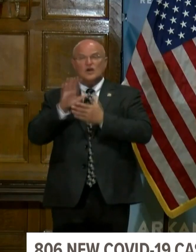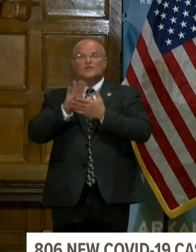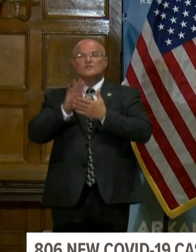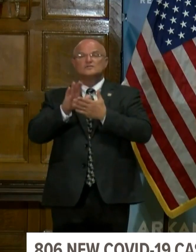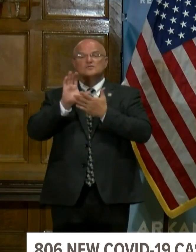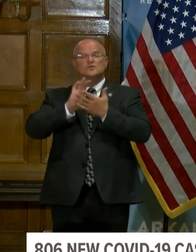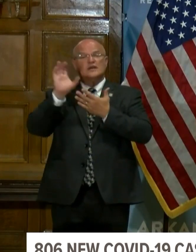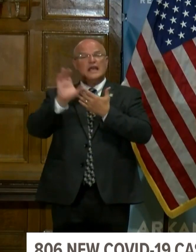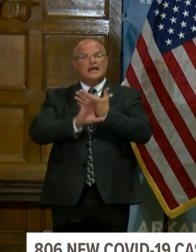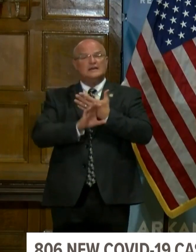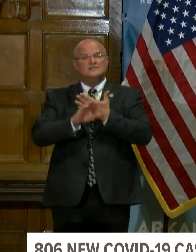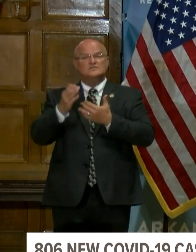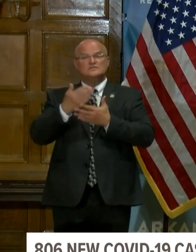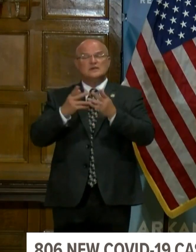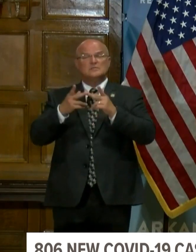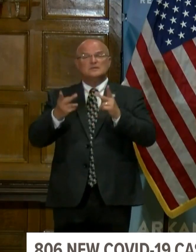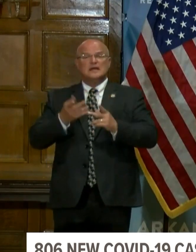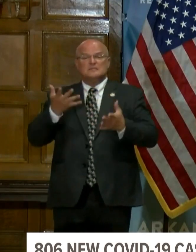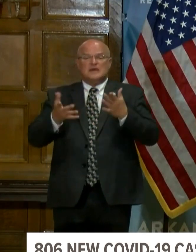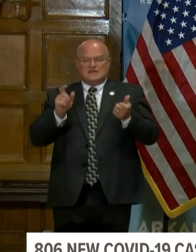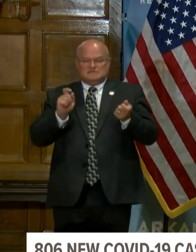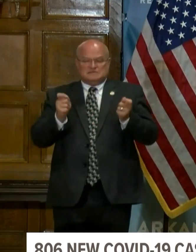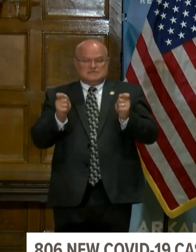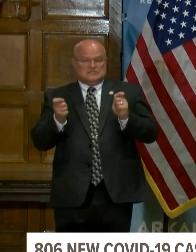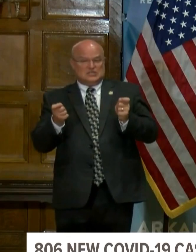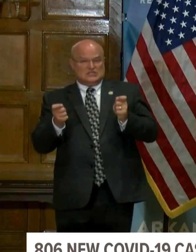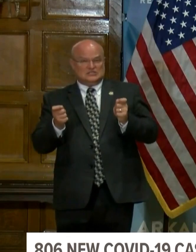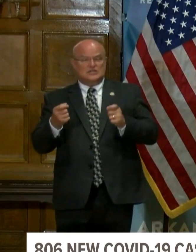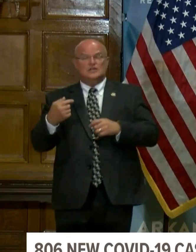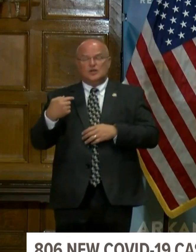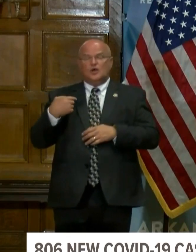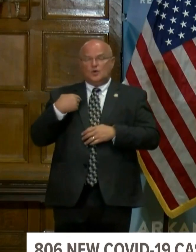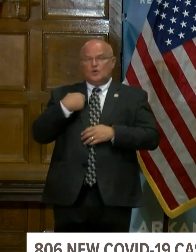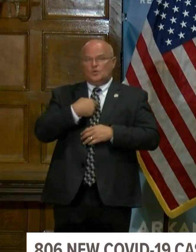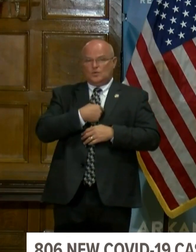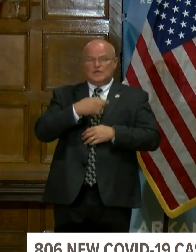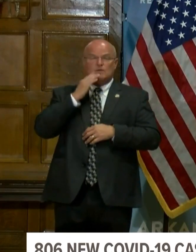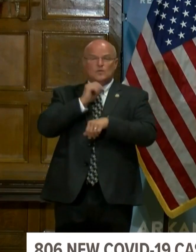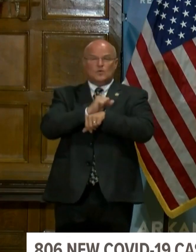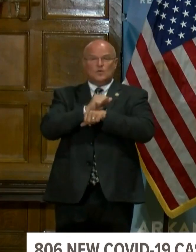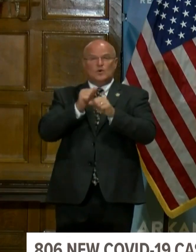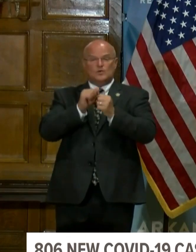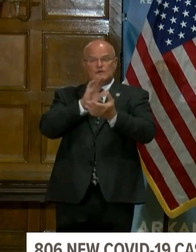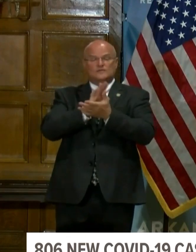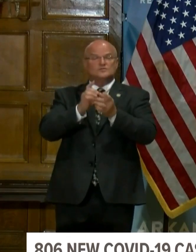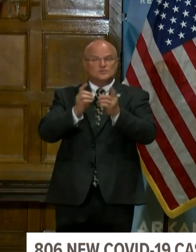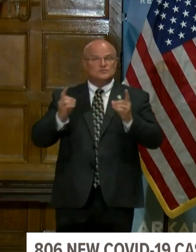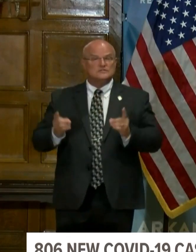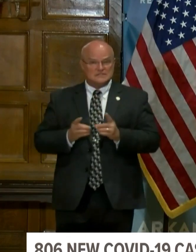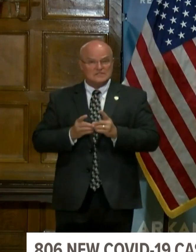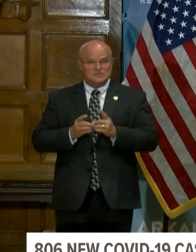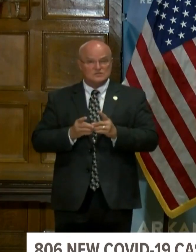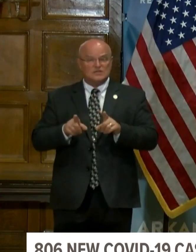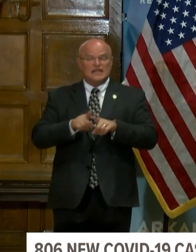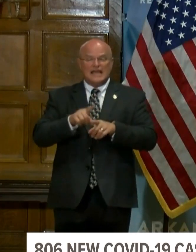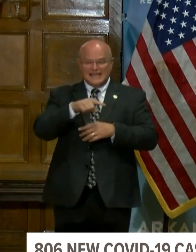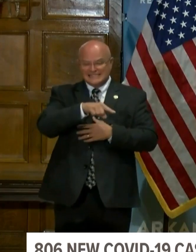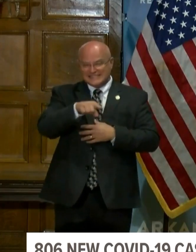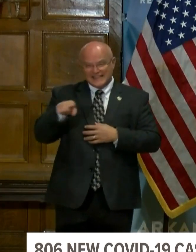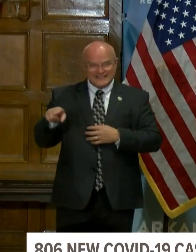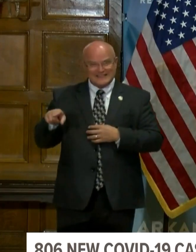school calendars, in some cases, may have to be adjusted, and we will work with the school districts as